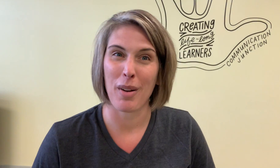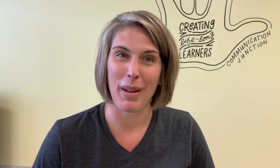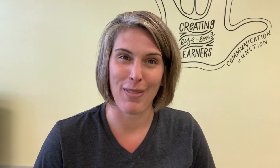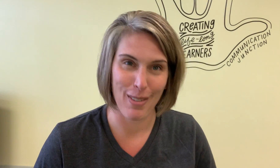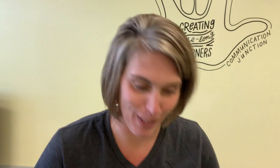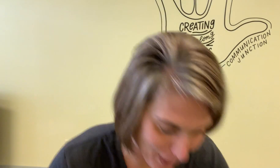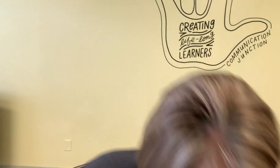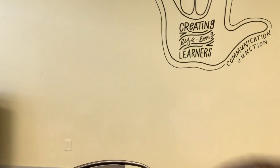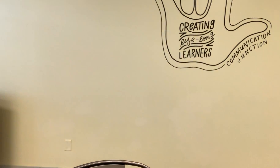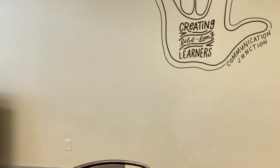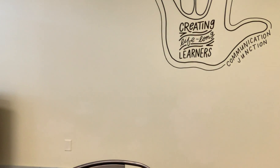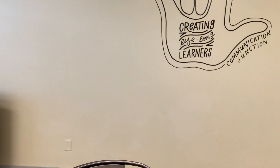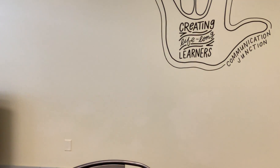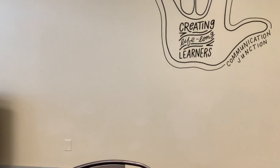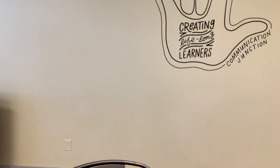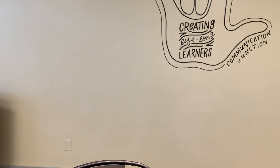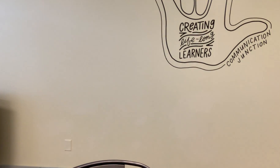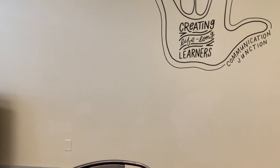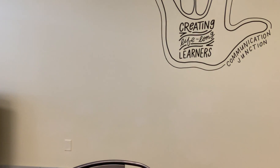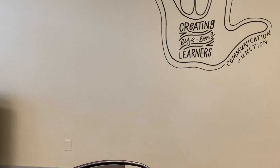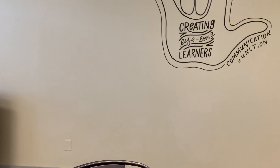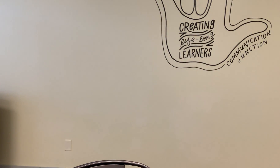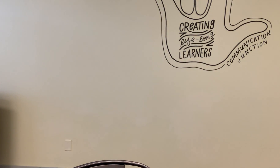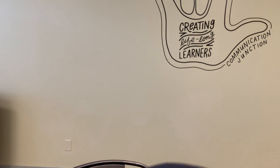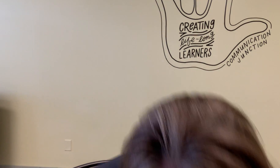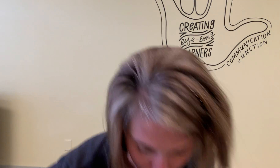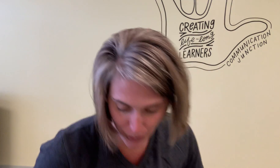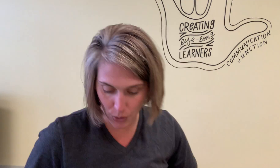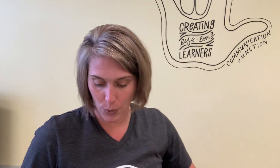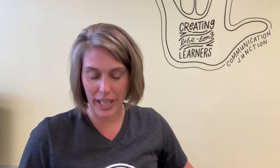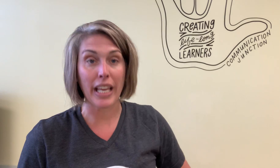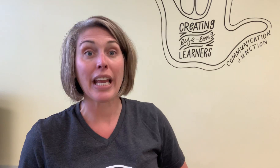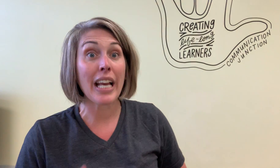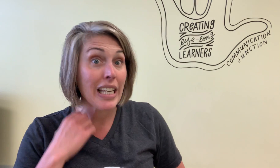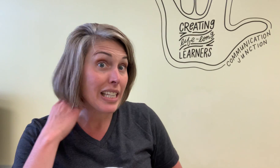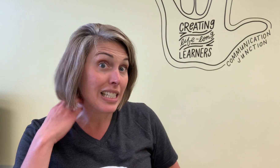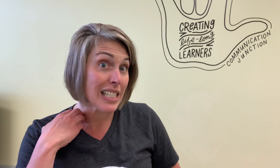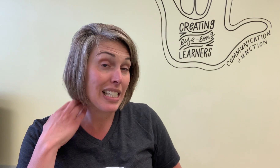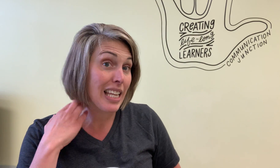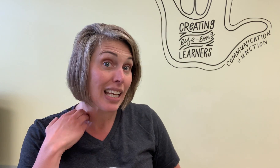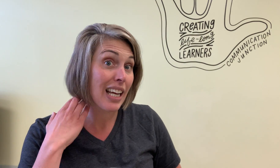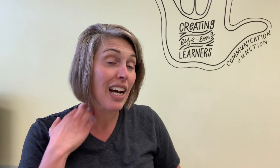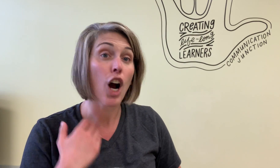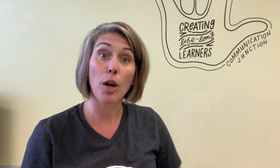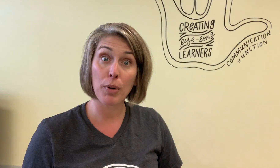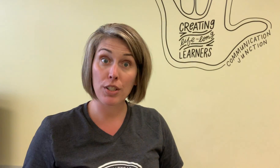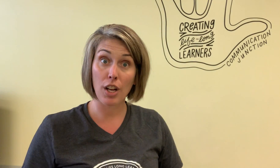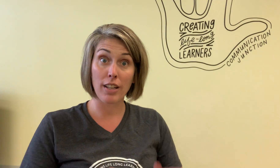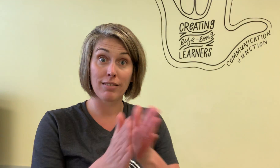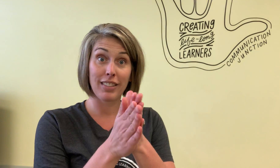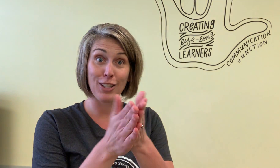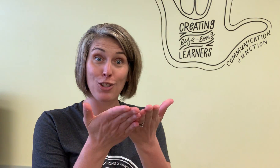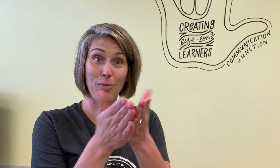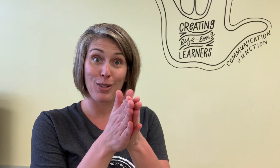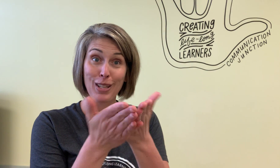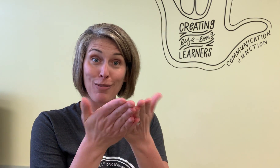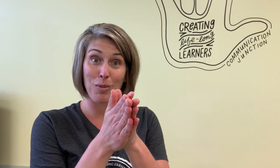of my favorite authors. All right, so we need to sing our book song. Can you show me your sign for